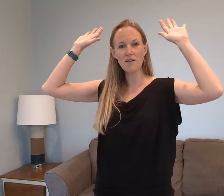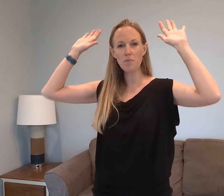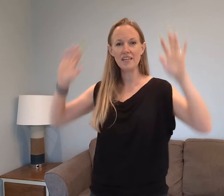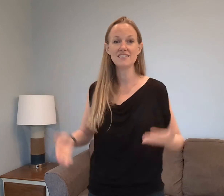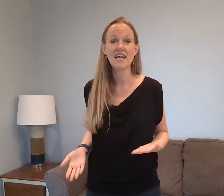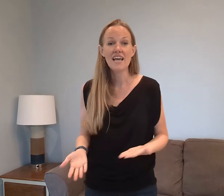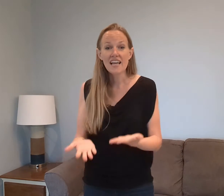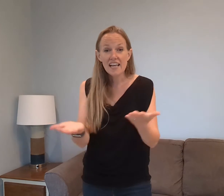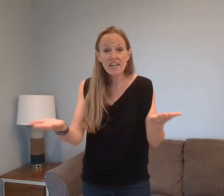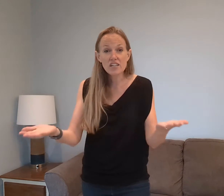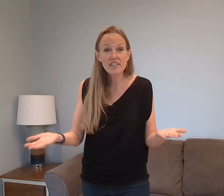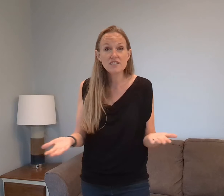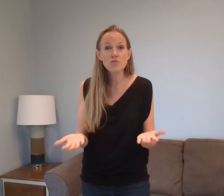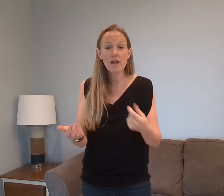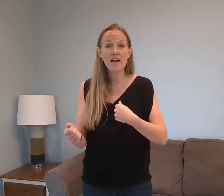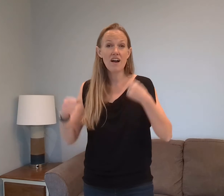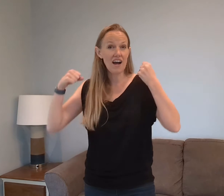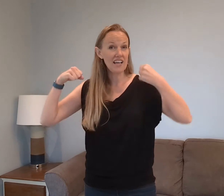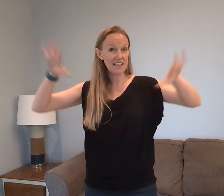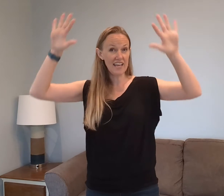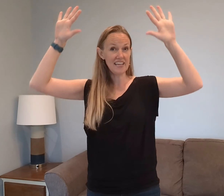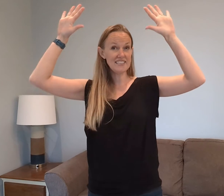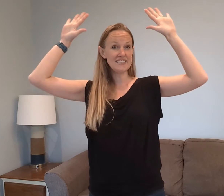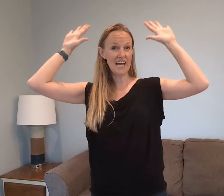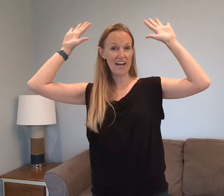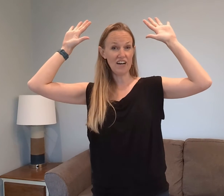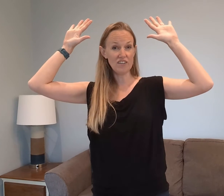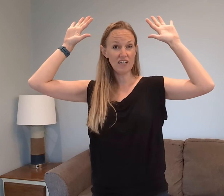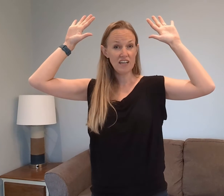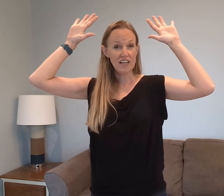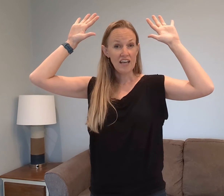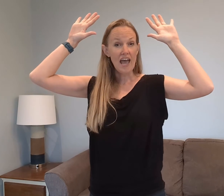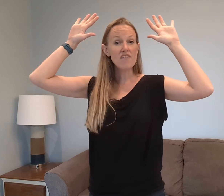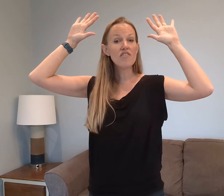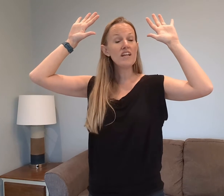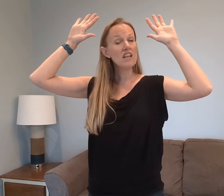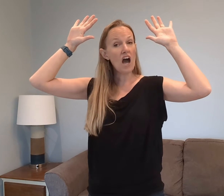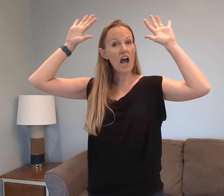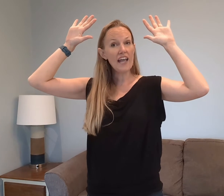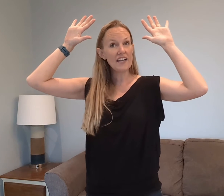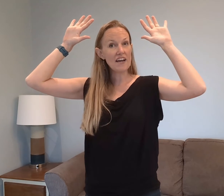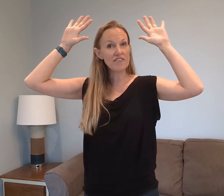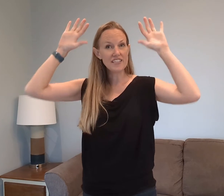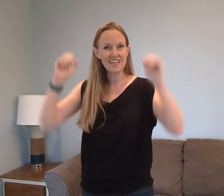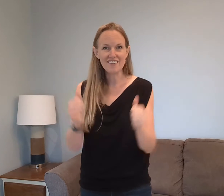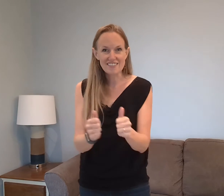that repeats. Here is where I lay it down. Every lie and every doubt.